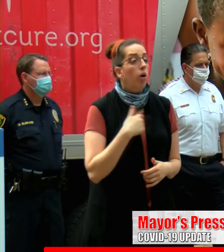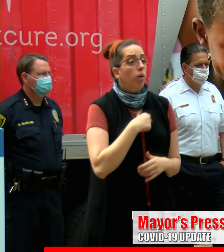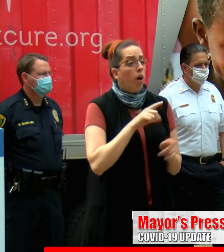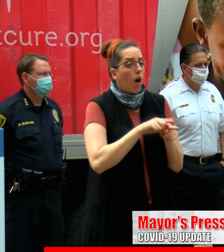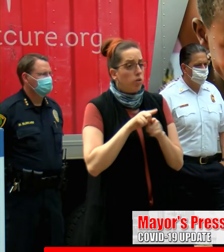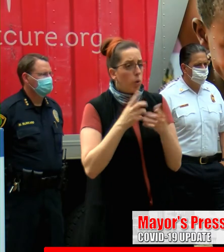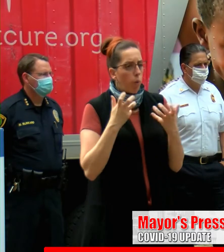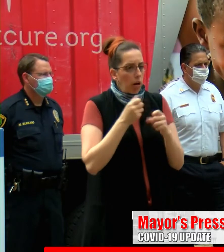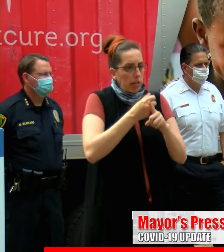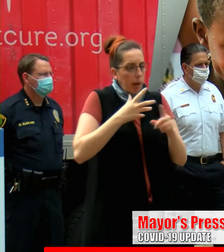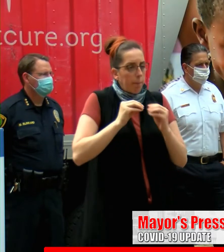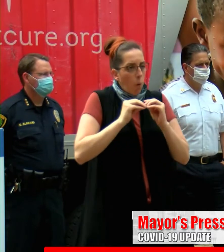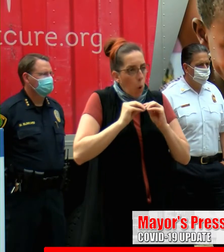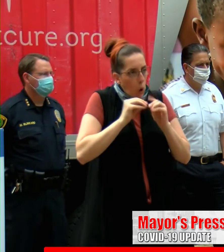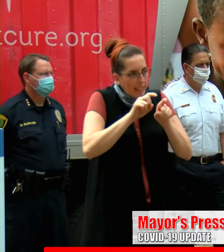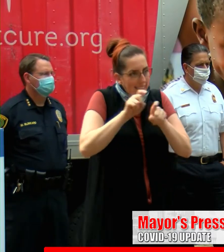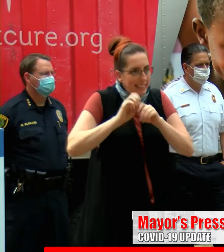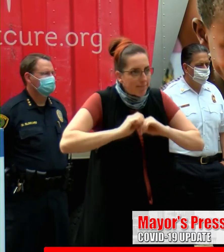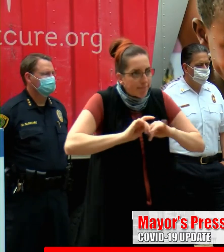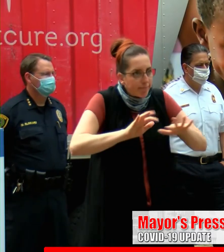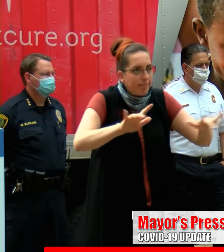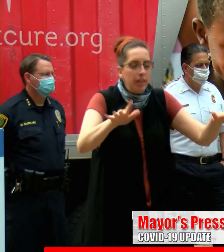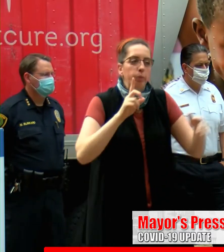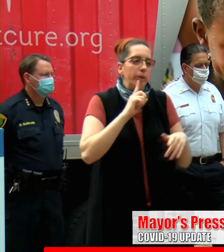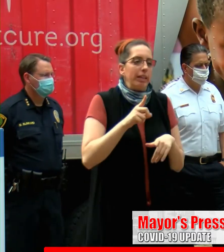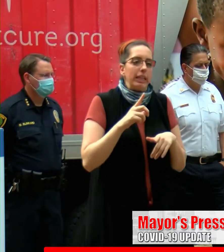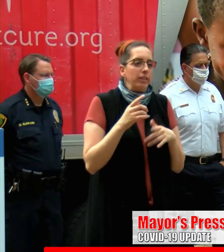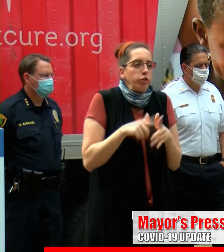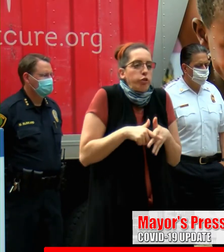expand testing throughout the community, but those plans are sort of in their